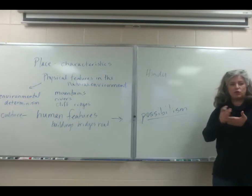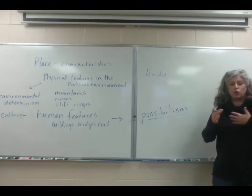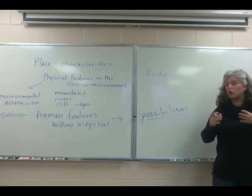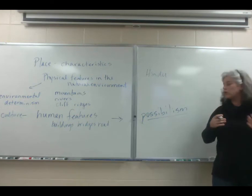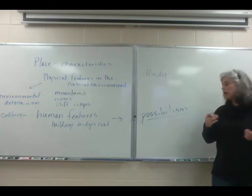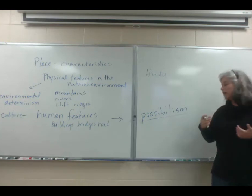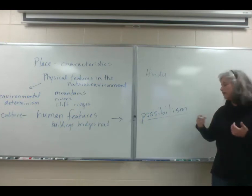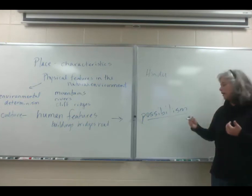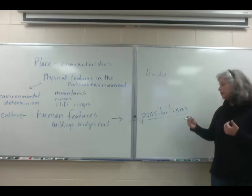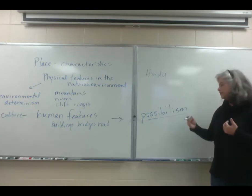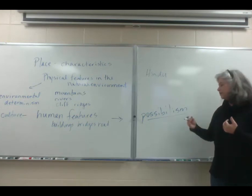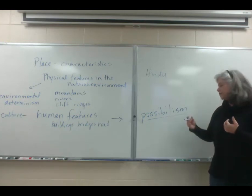sort of